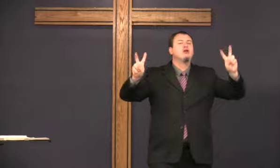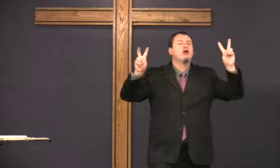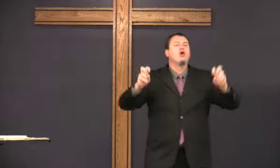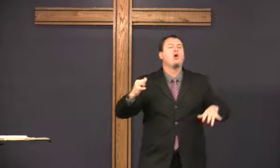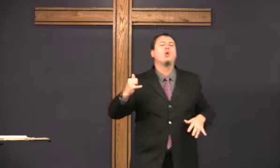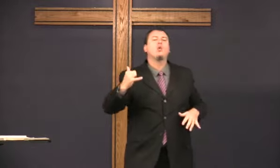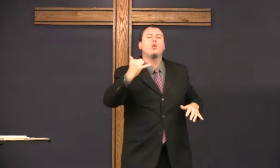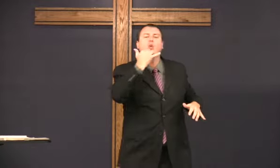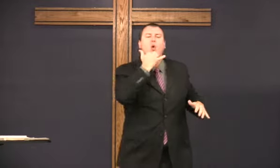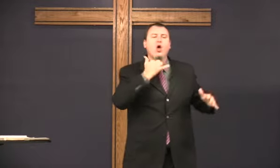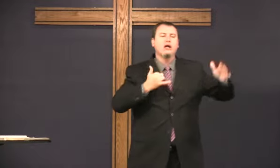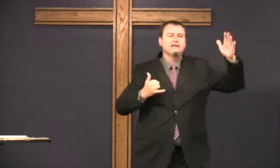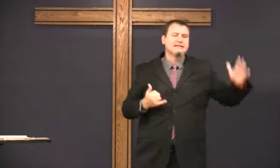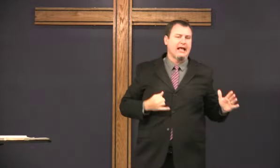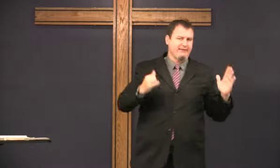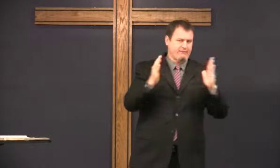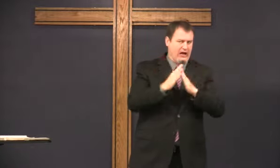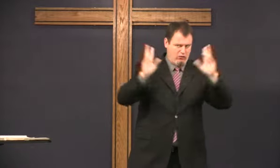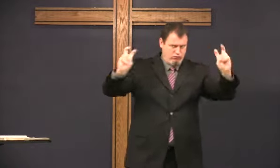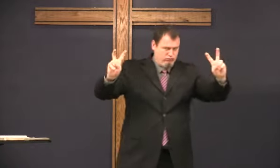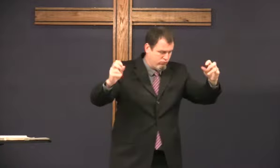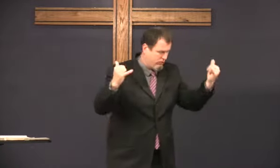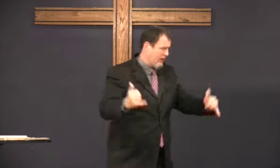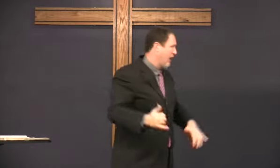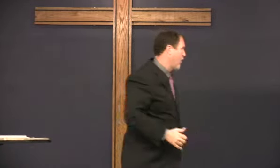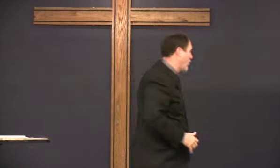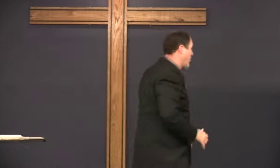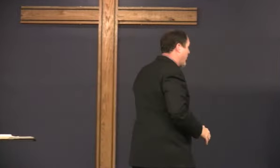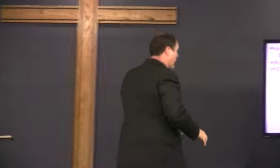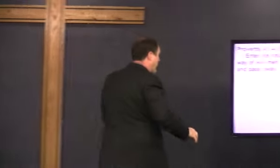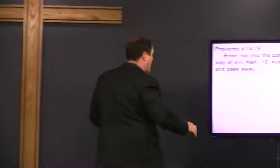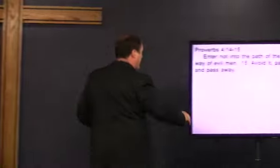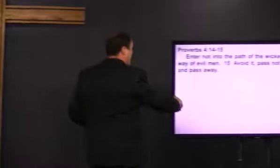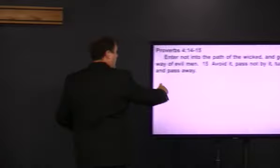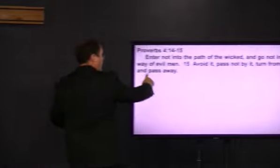I really appreciated that. So, this was the wrong side of town.